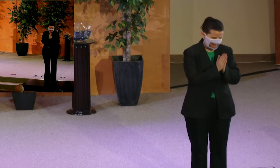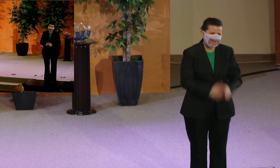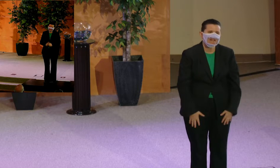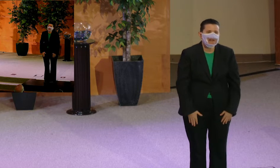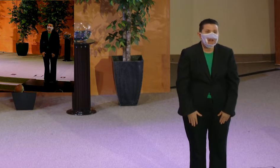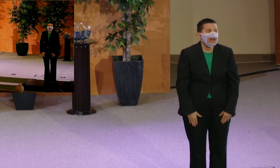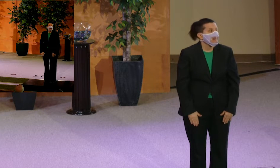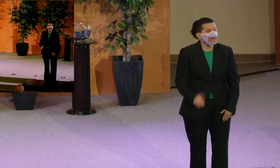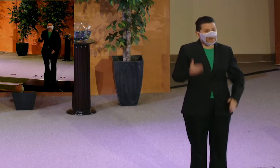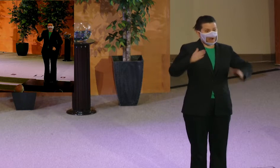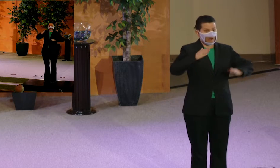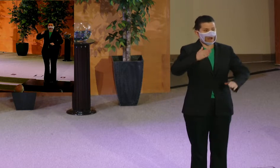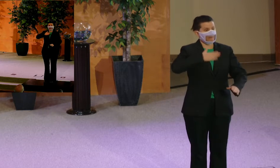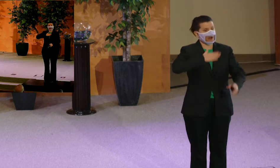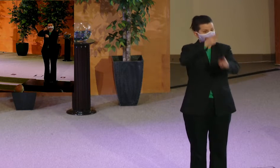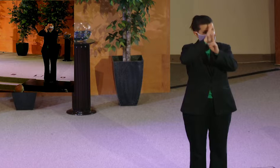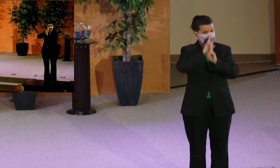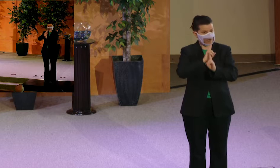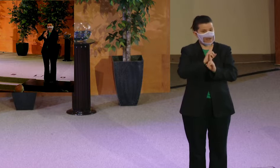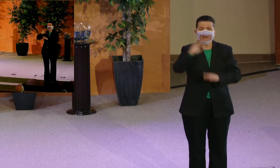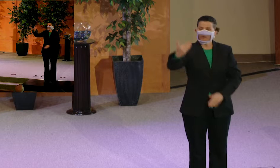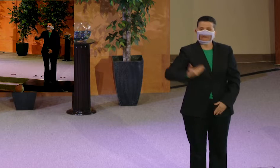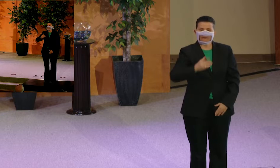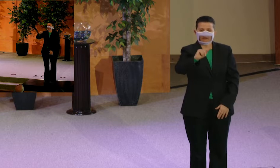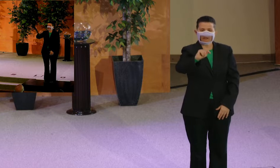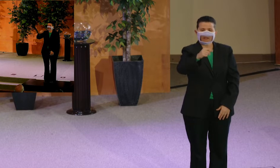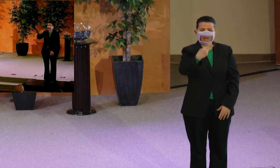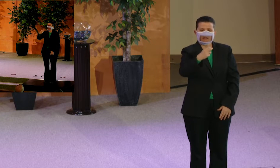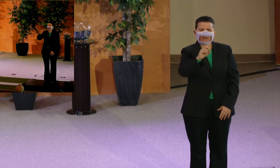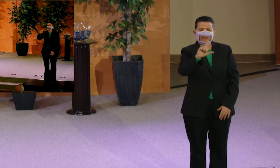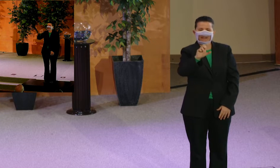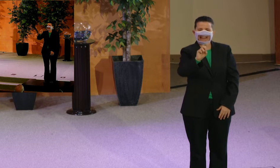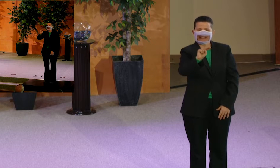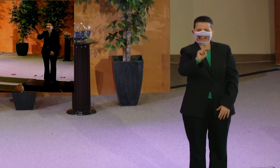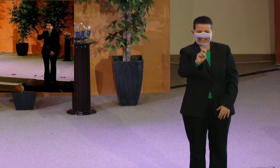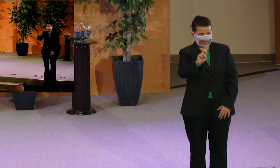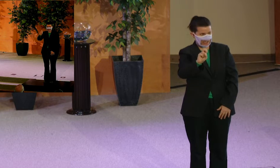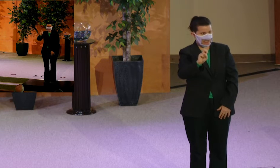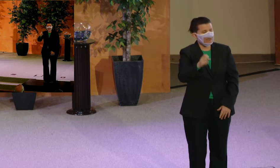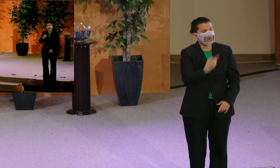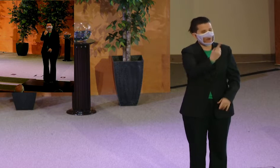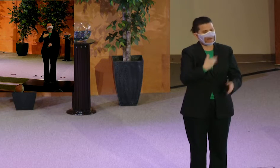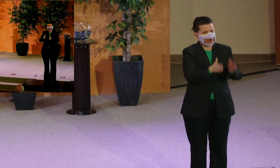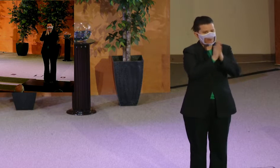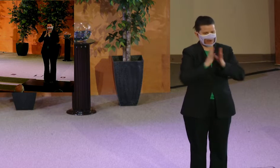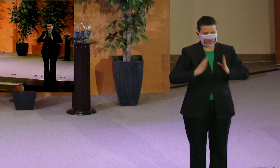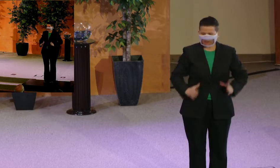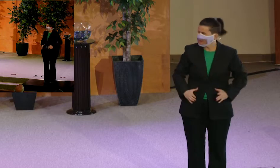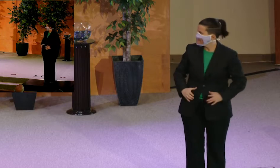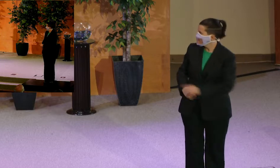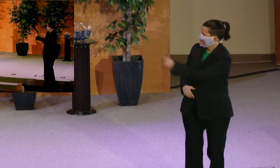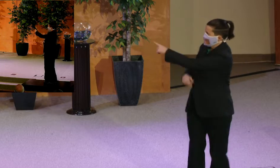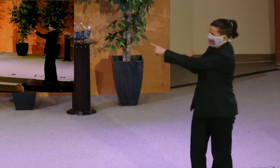invite Thaleen up to do the opening prayer. She is one of our prayer chaplains. Roderick, looking all dapper. Do you see he's